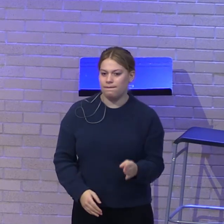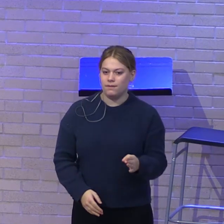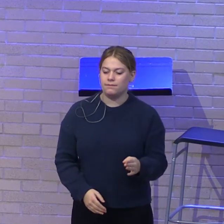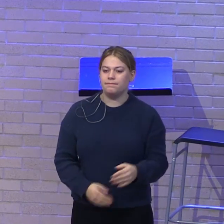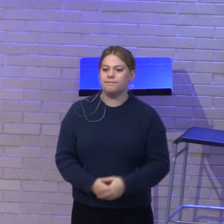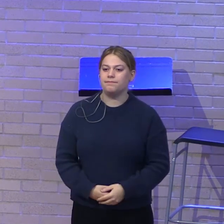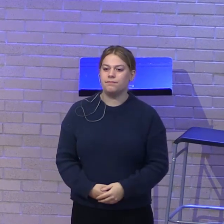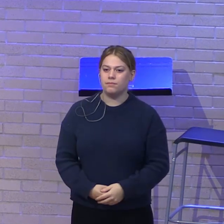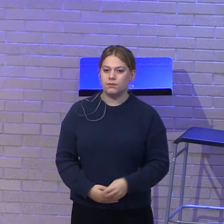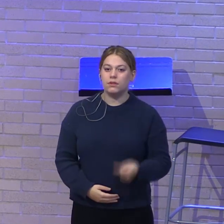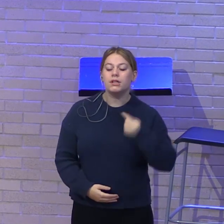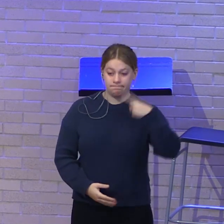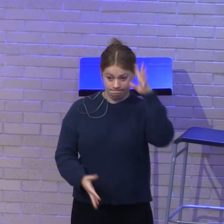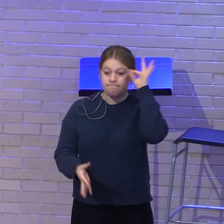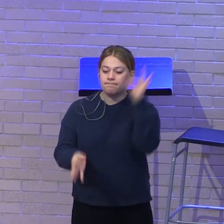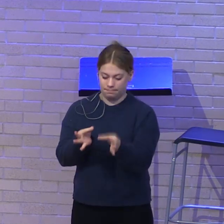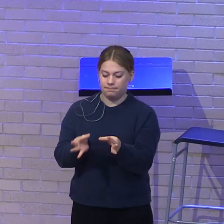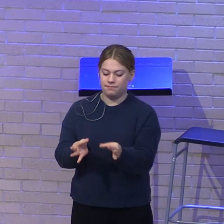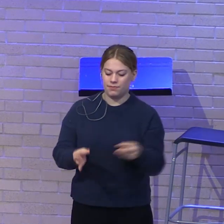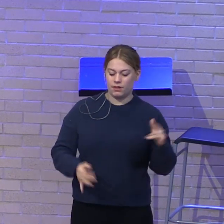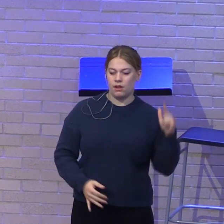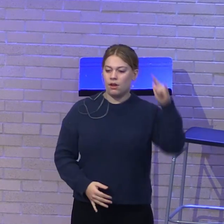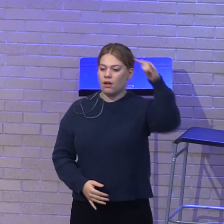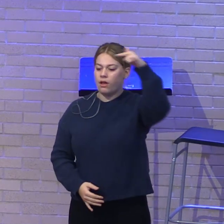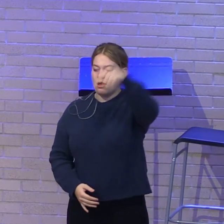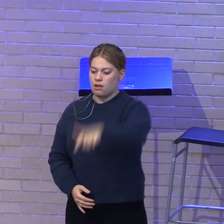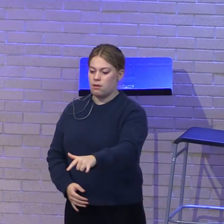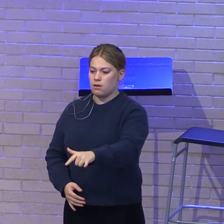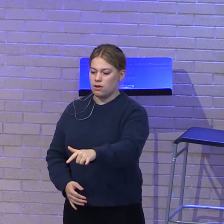determined, and when I got off the plane, it was all worth it.